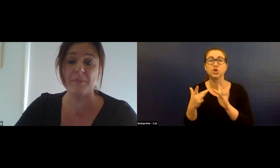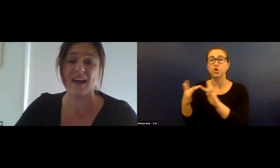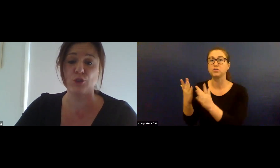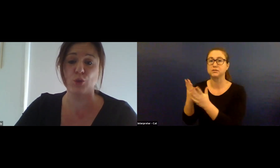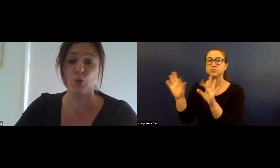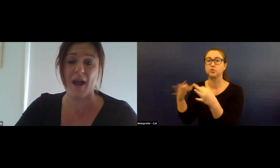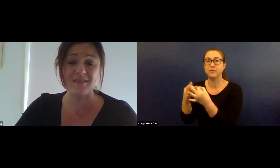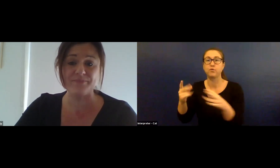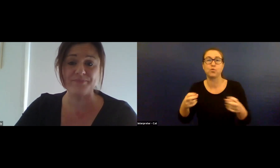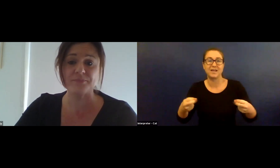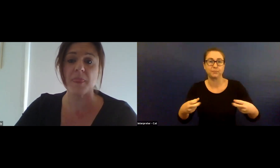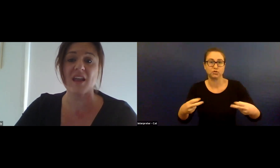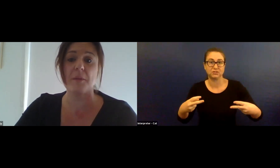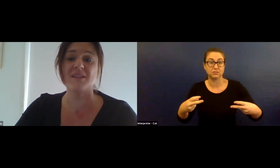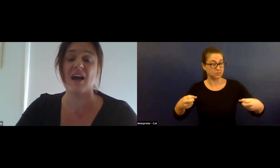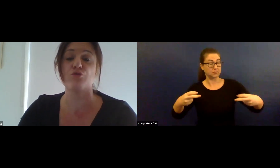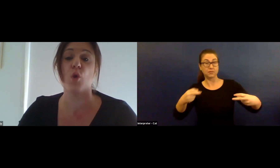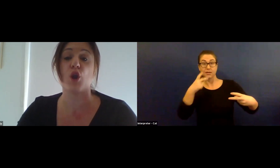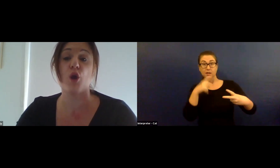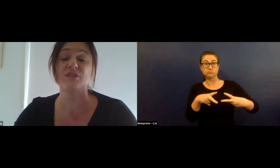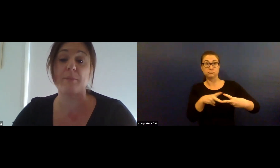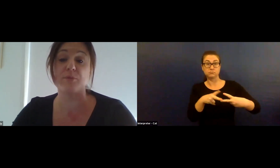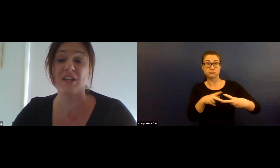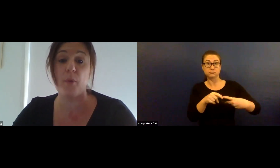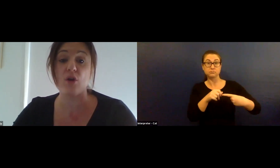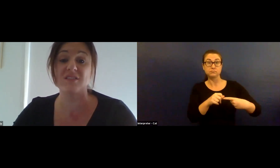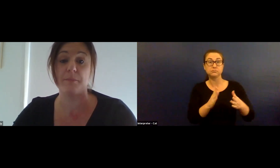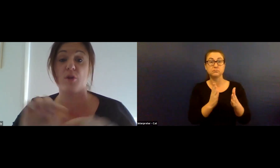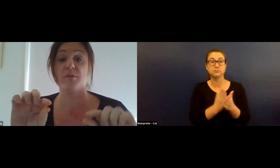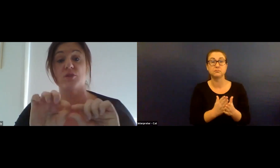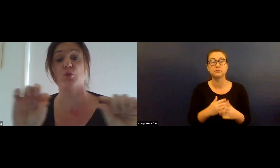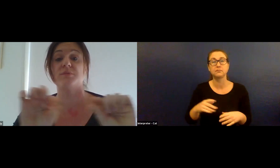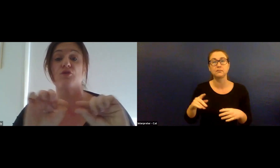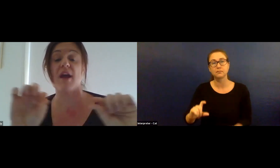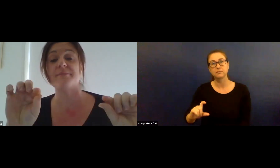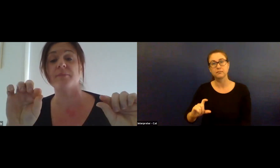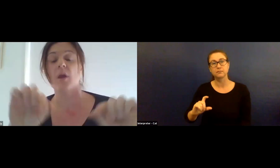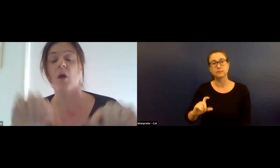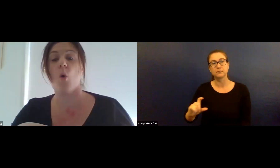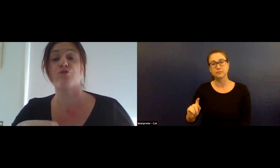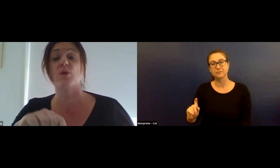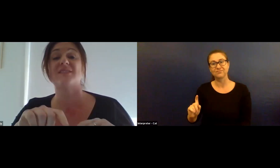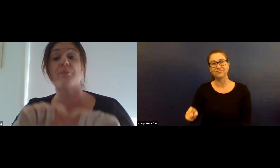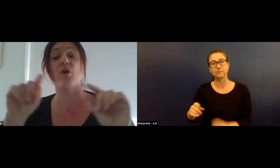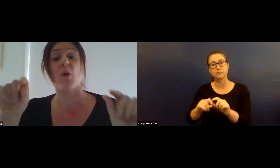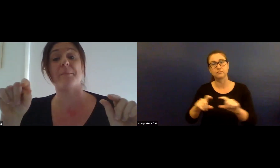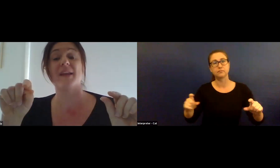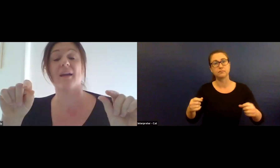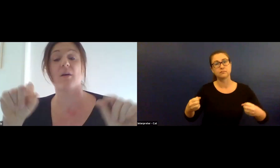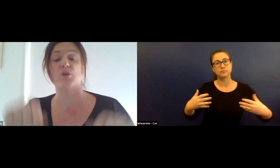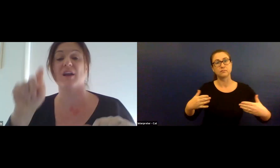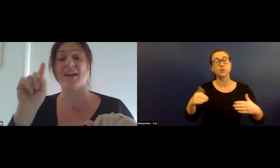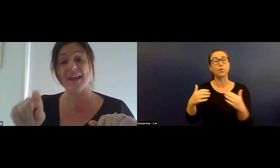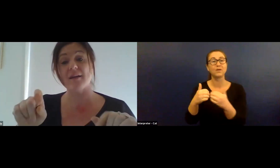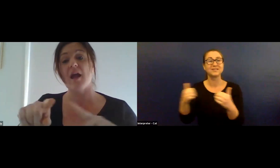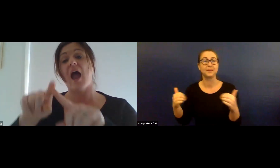Captioning can be done in two ways. It can be done through a closed captioning box in the bottom of the Zoom screen, or through a separate web link,